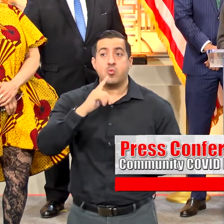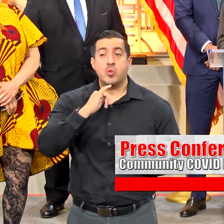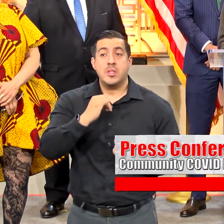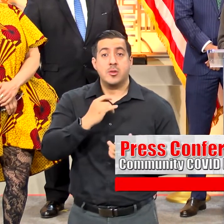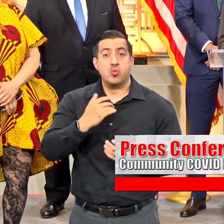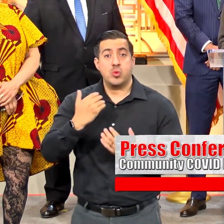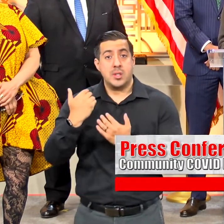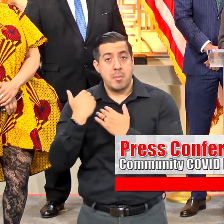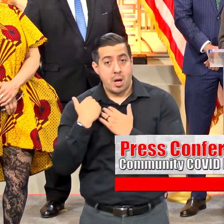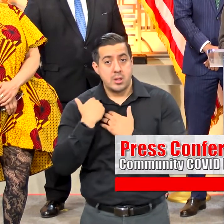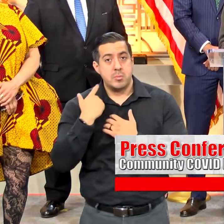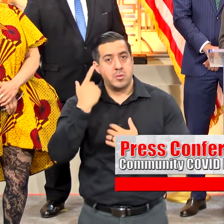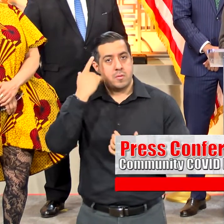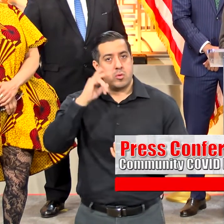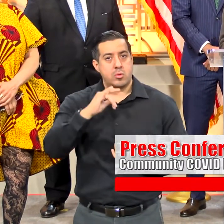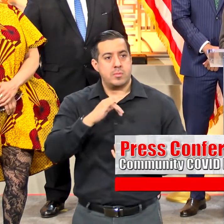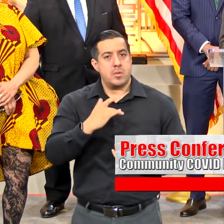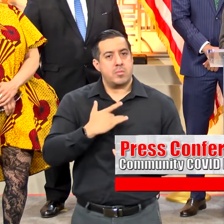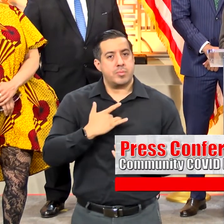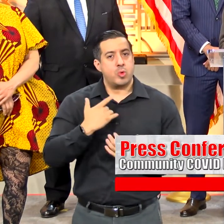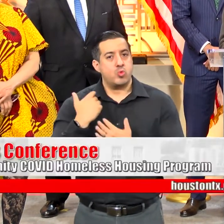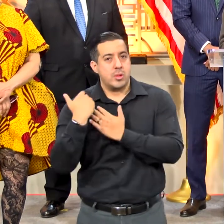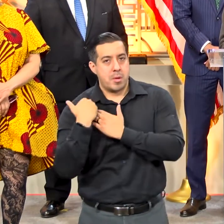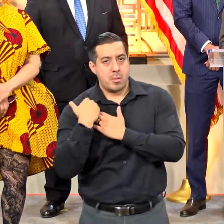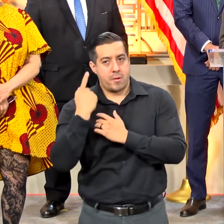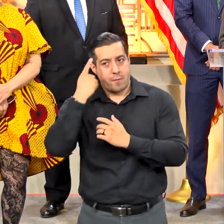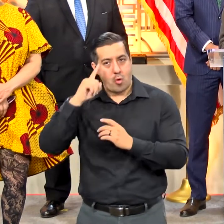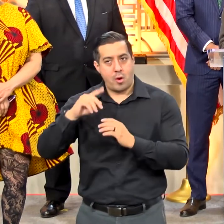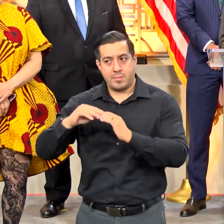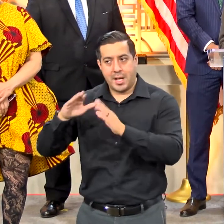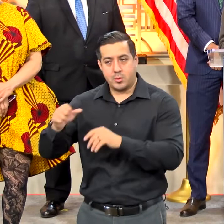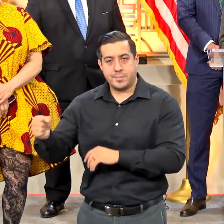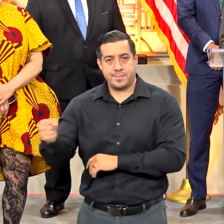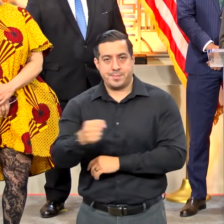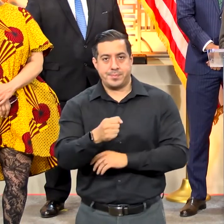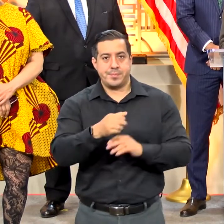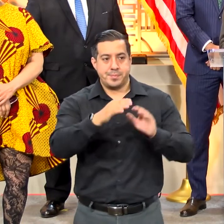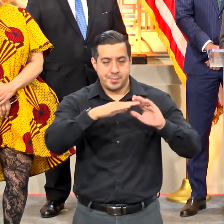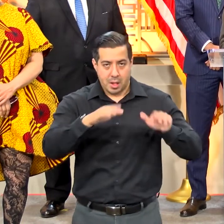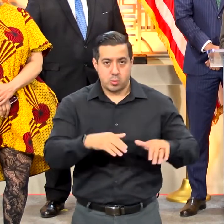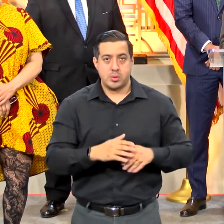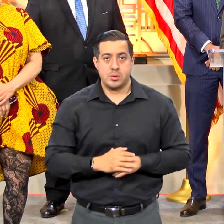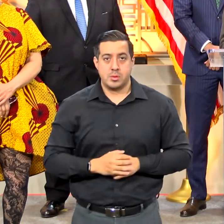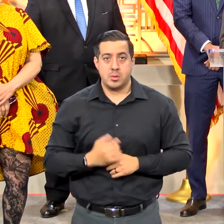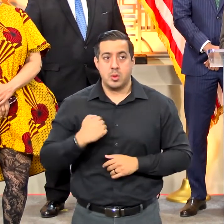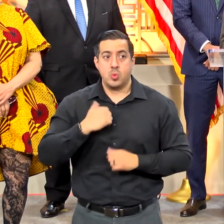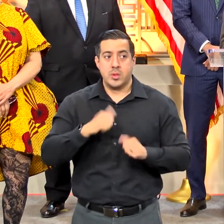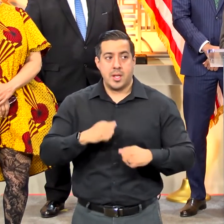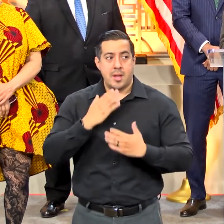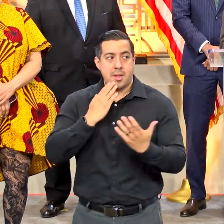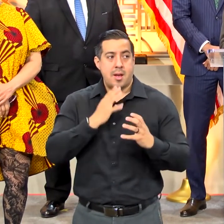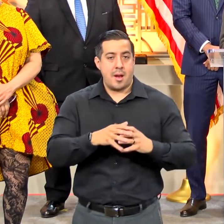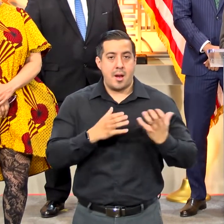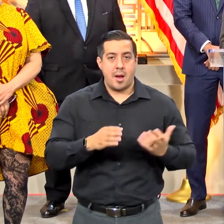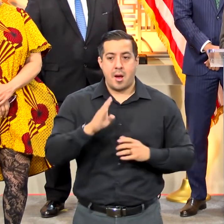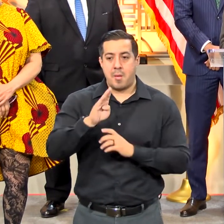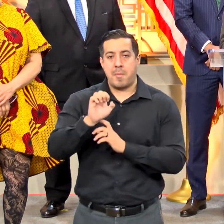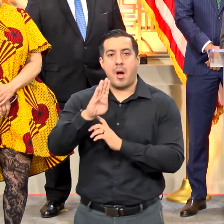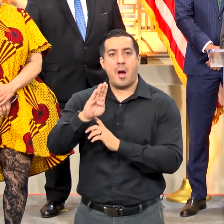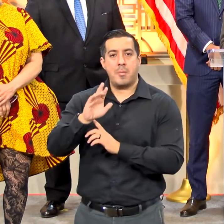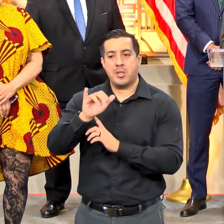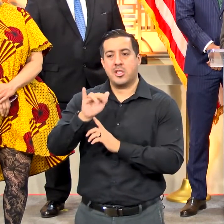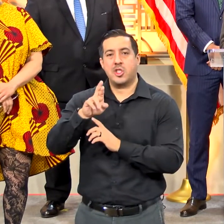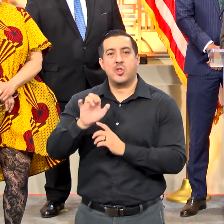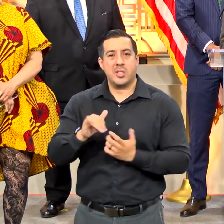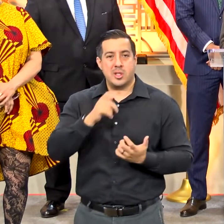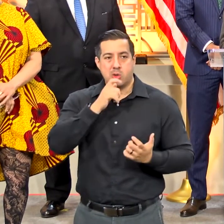and morally responsible to house individuals. There's so many people in here that we can thank. I see Bob Urey, who represents the